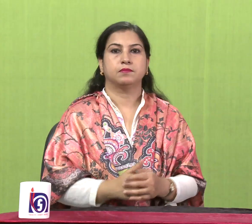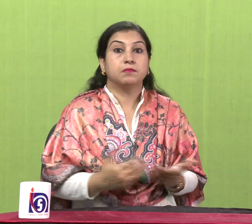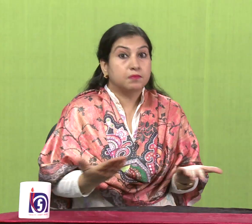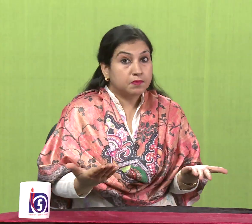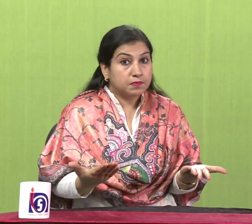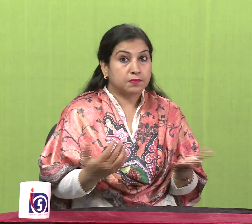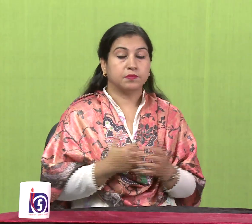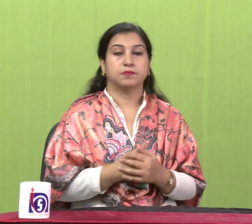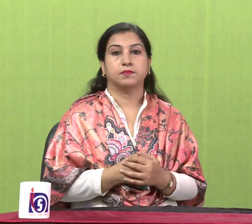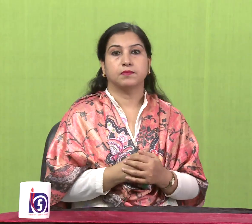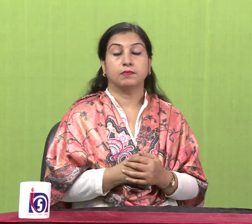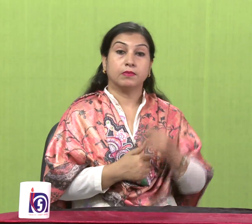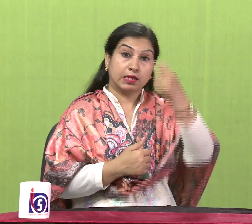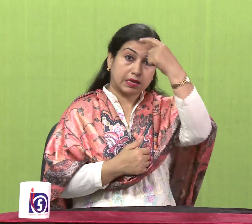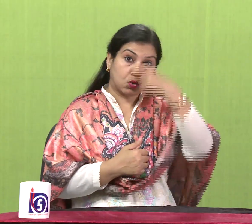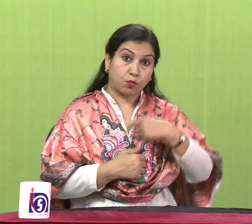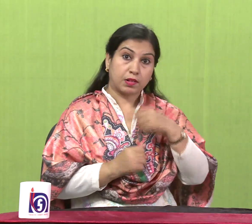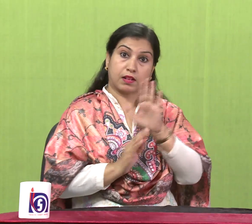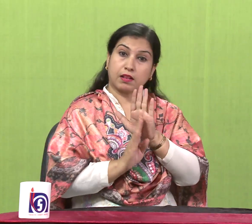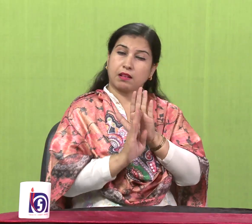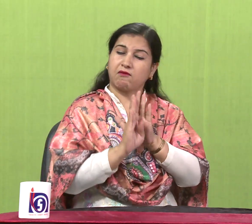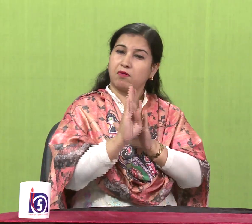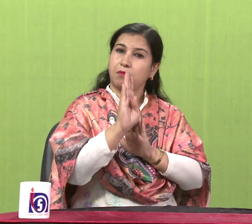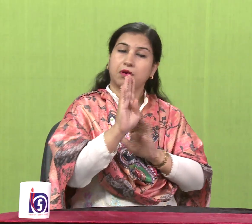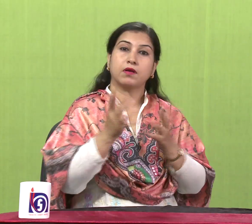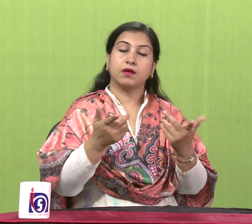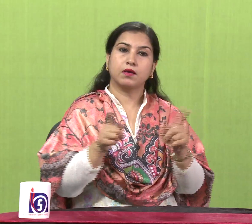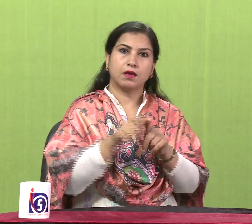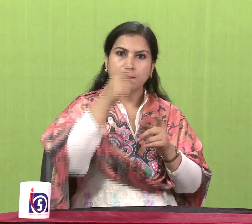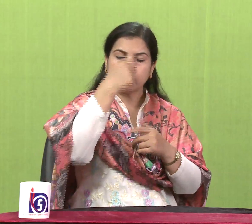However, human development is related to the happiness of people.